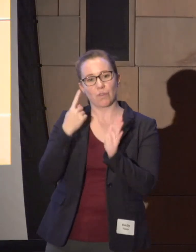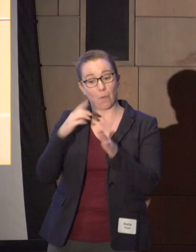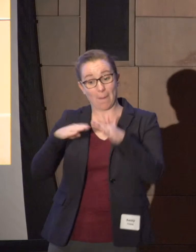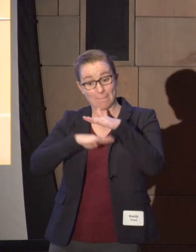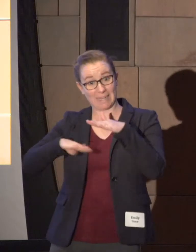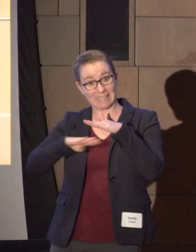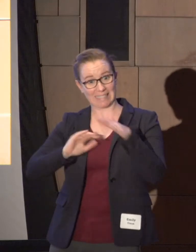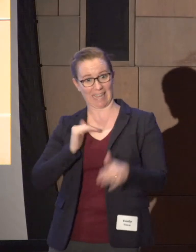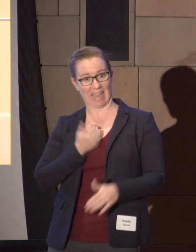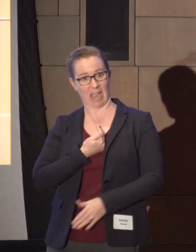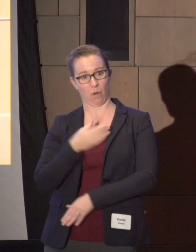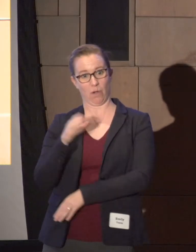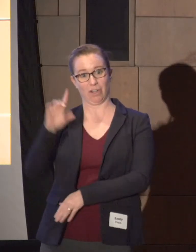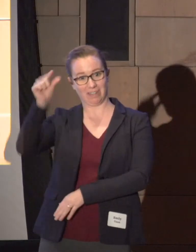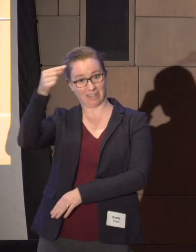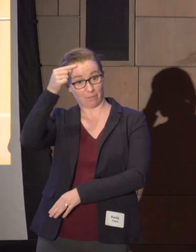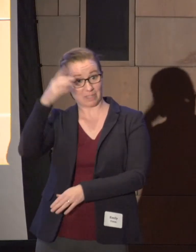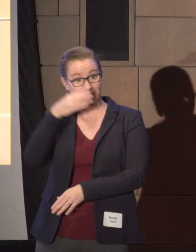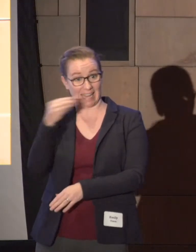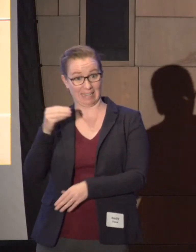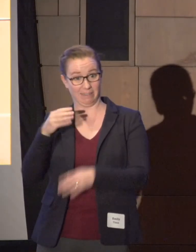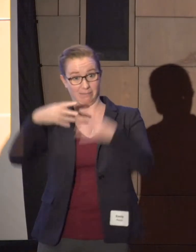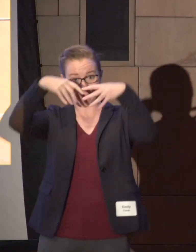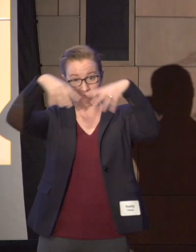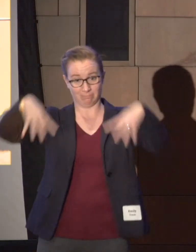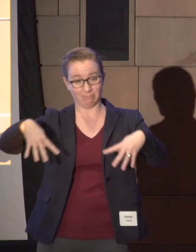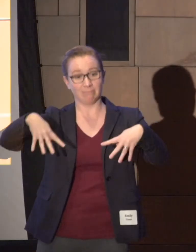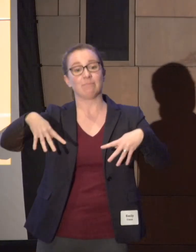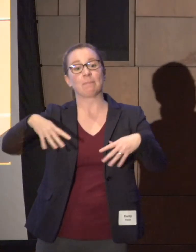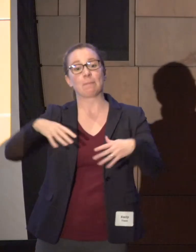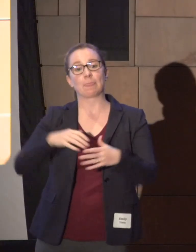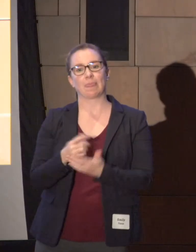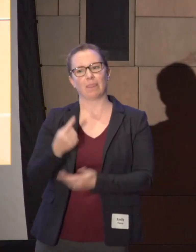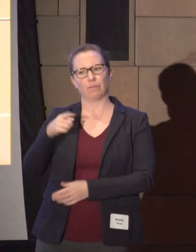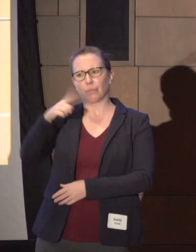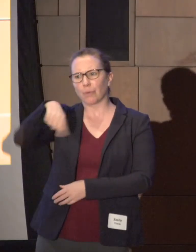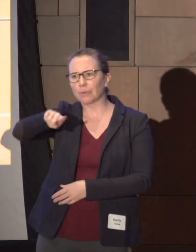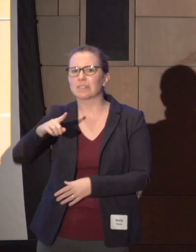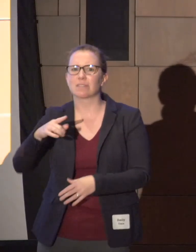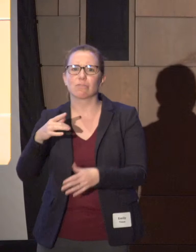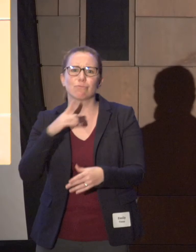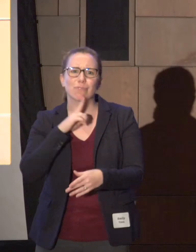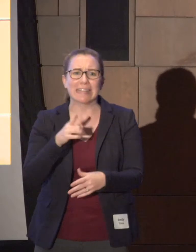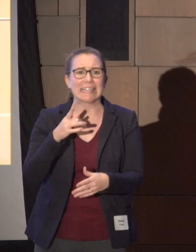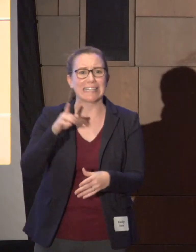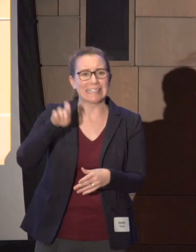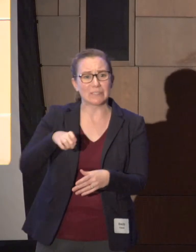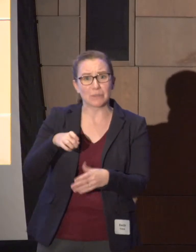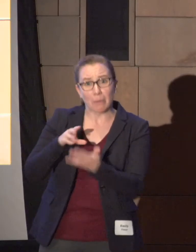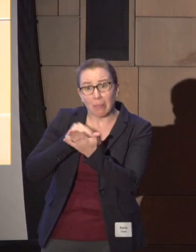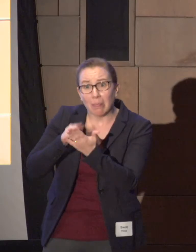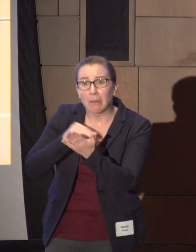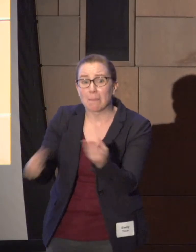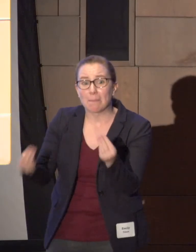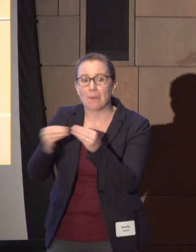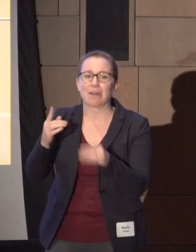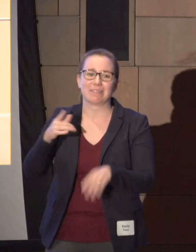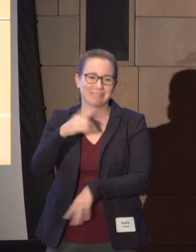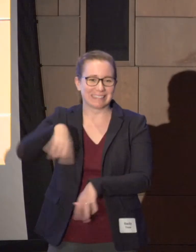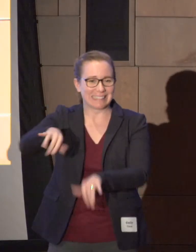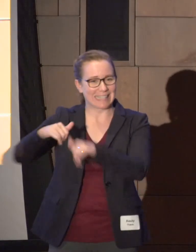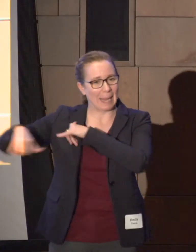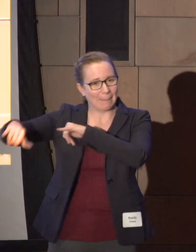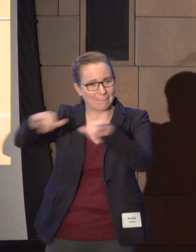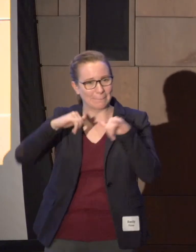of our democracy and its institutions. Those are lessons everyone could use a refresher on these days. And indeed, during